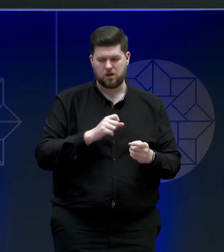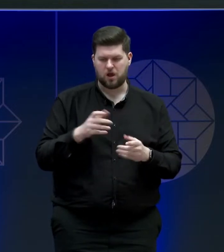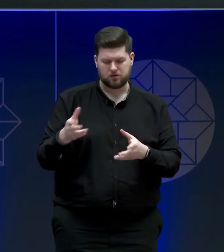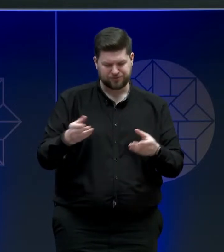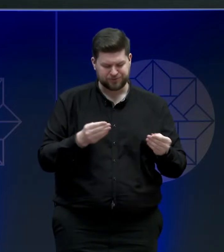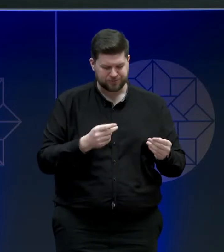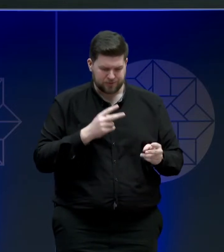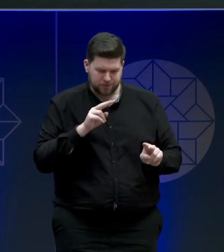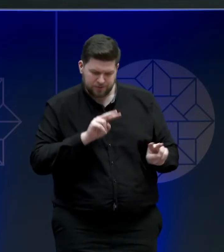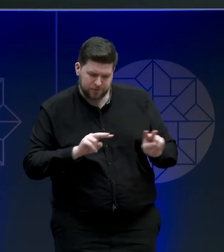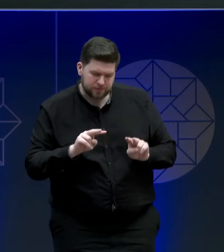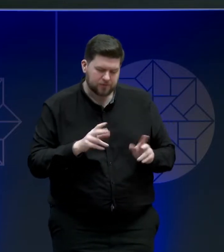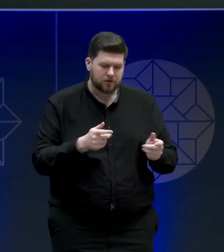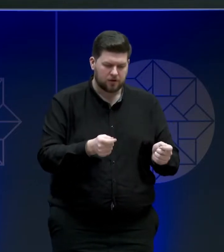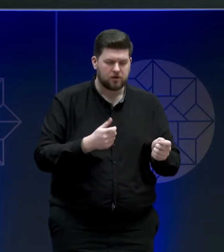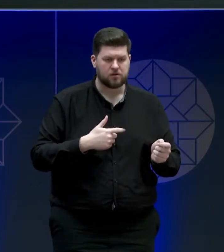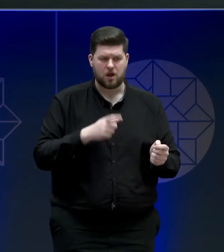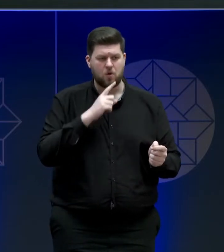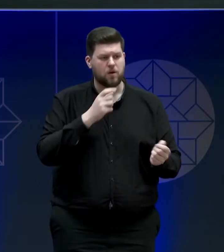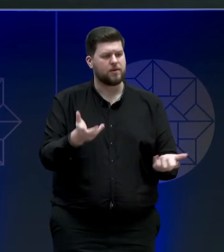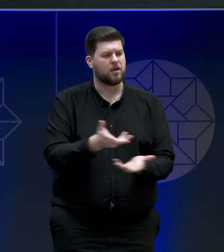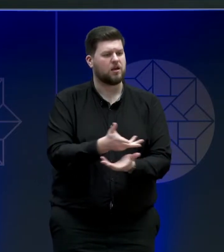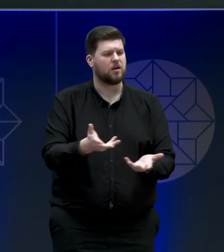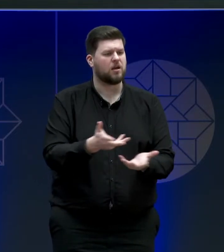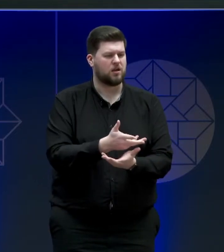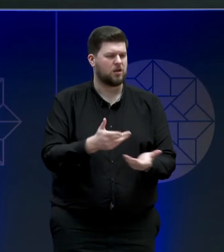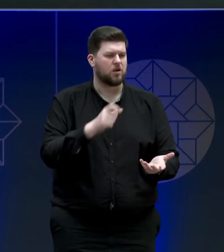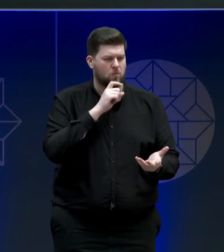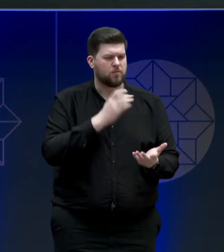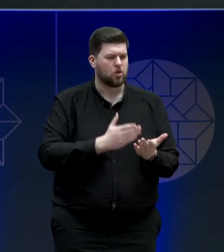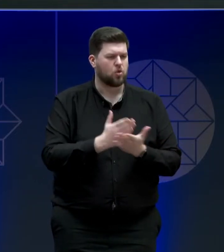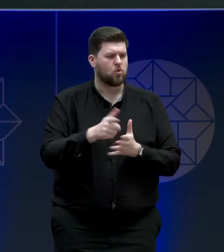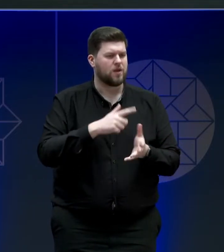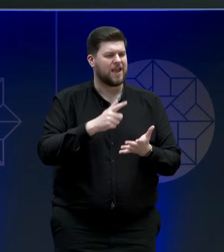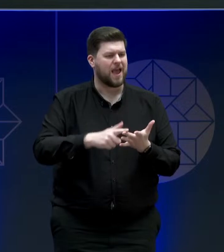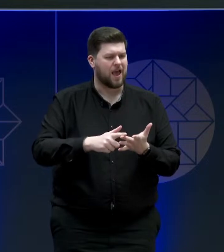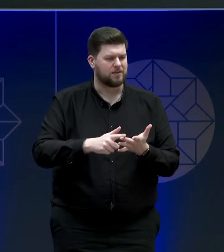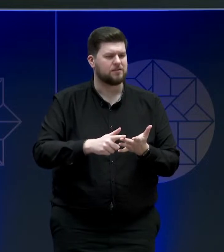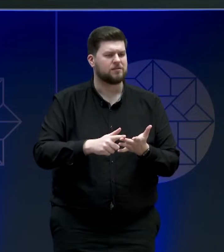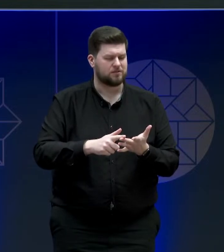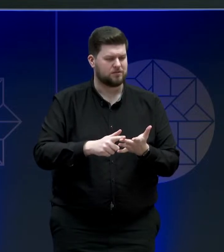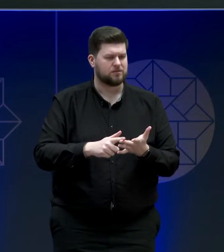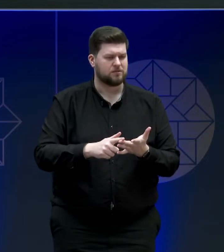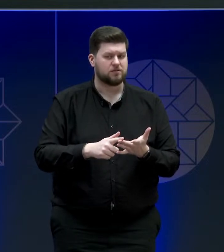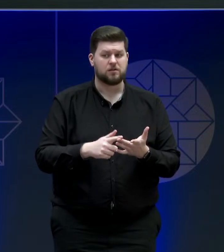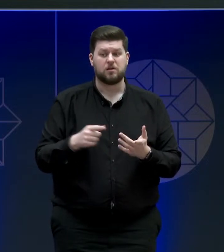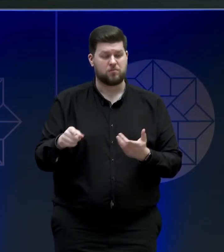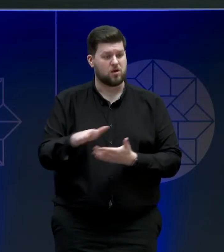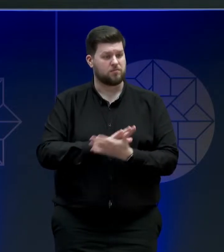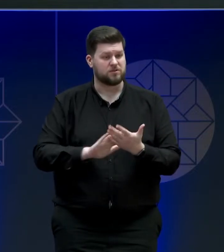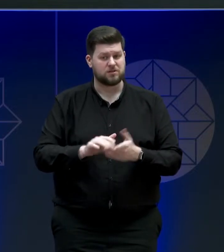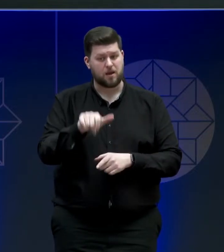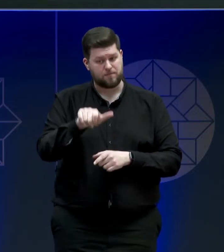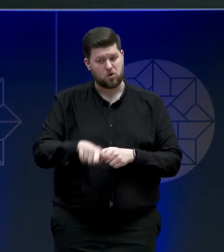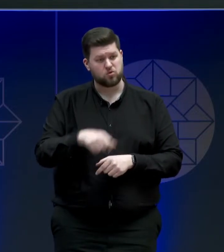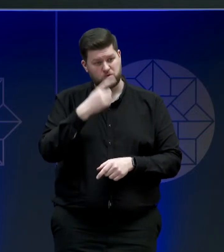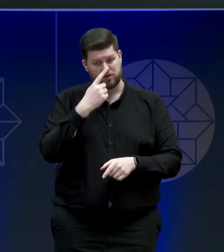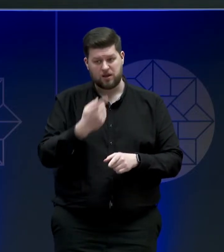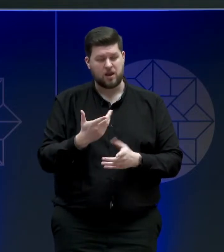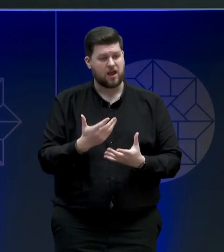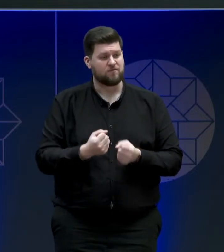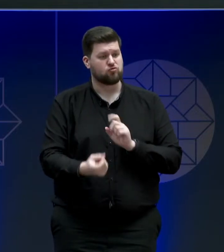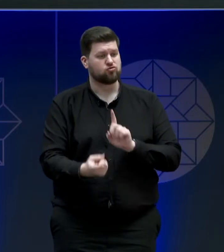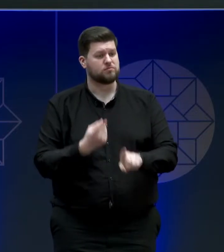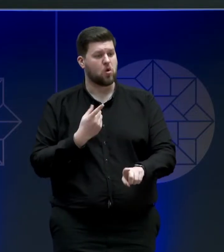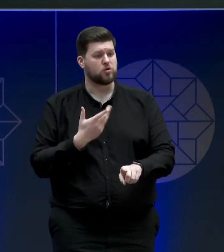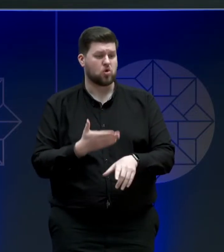a degree of interaction in that activity by AI, and that people will actually get a response earlier to say there's